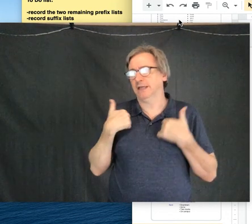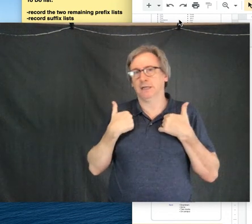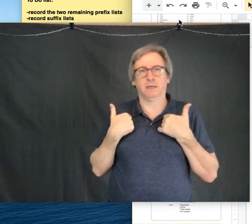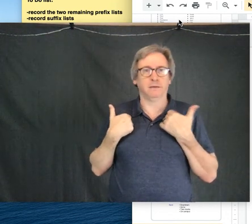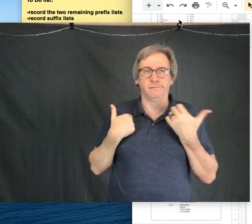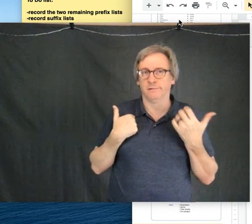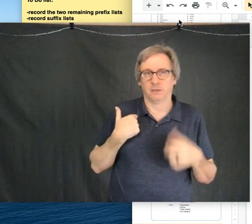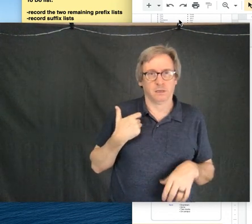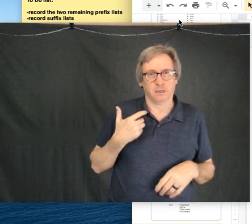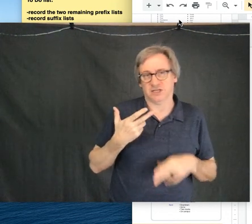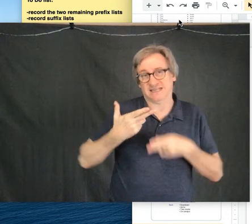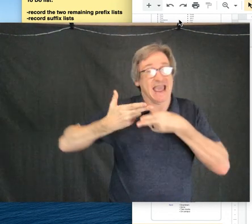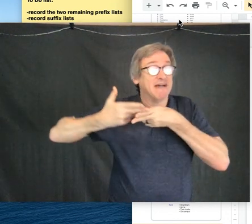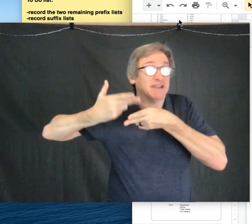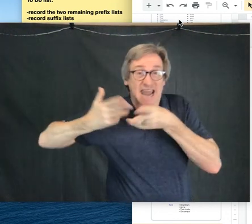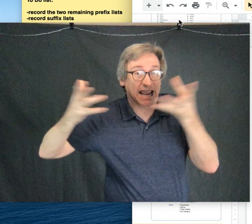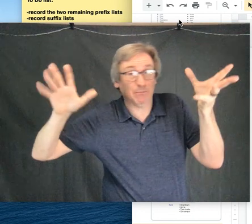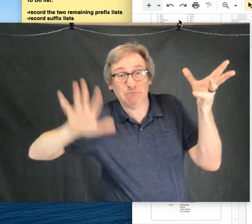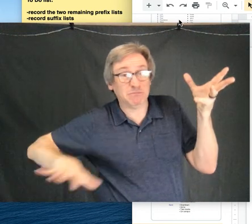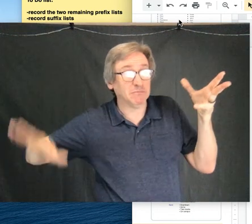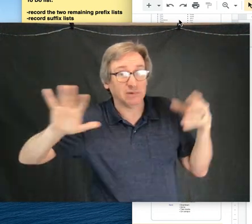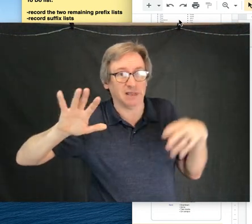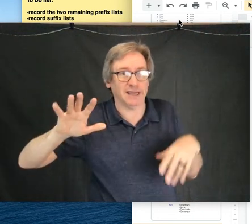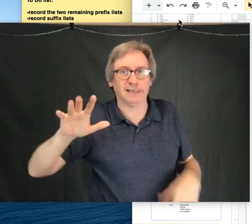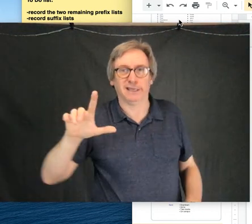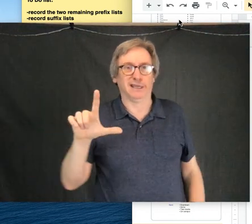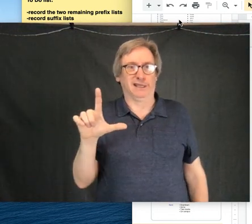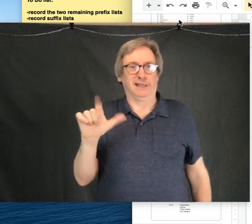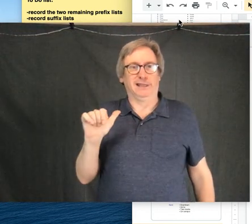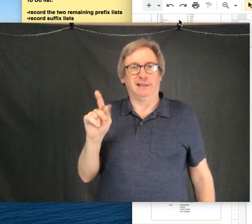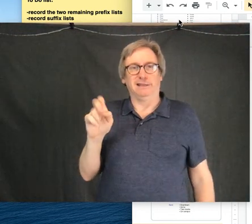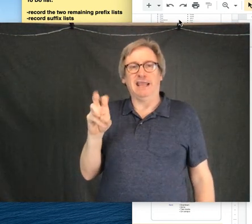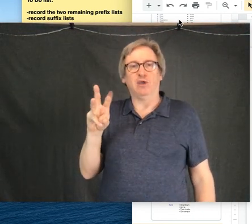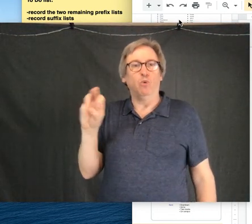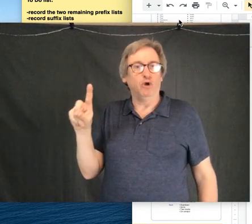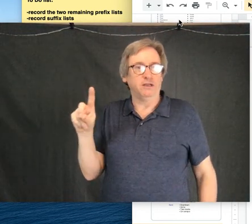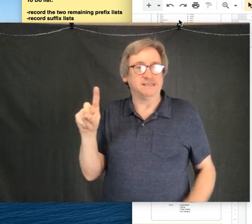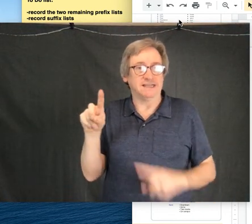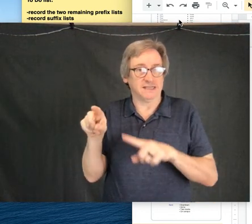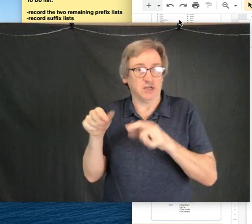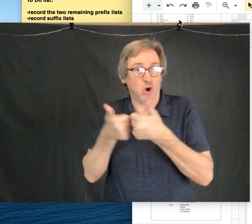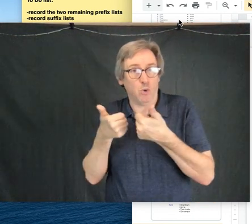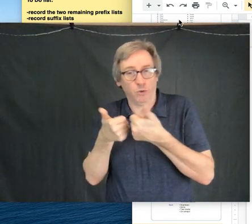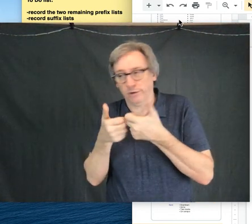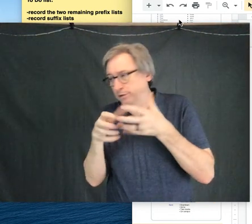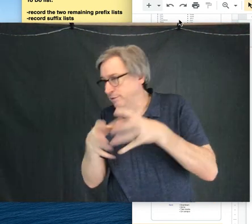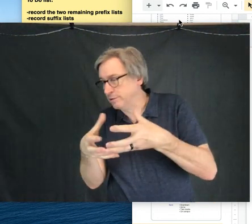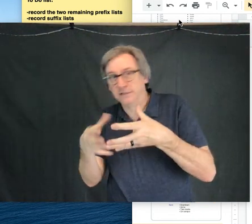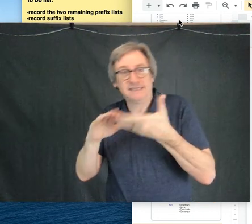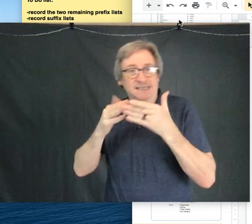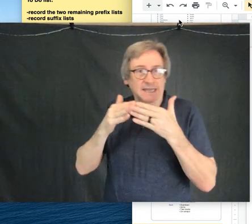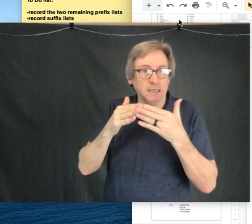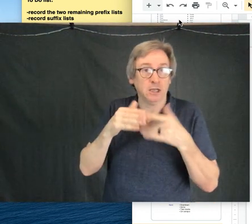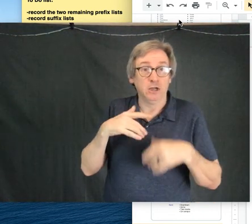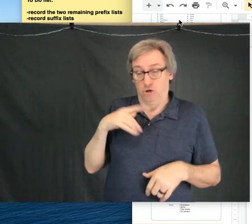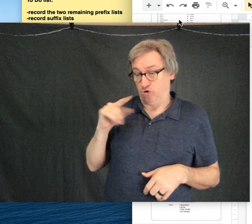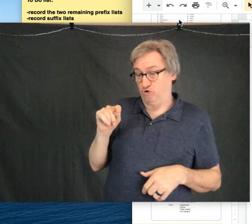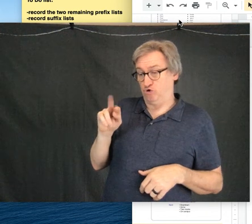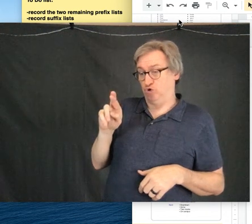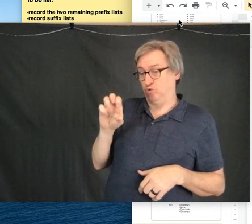live in, does it have a name? Like Lakewood, is it its own